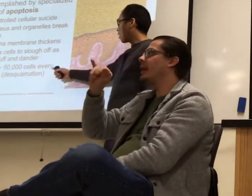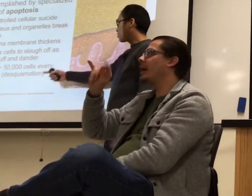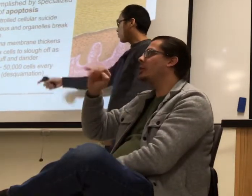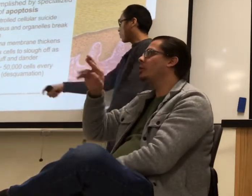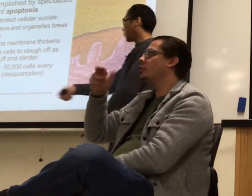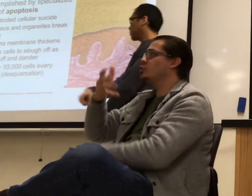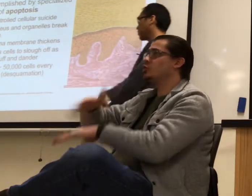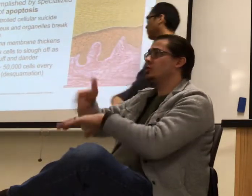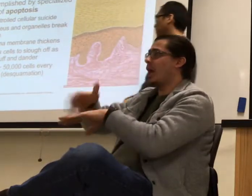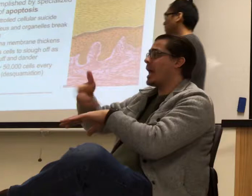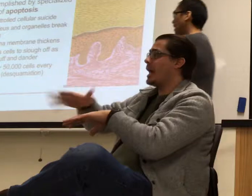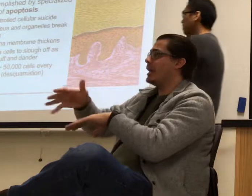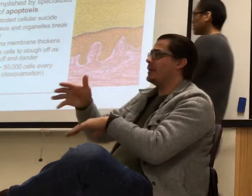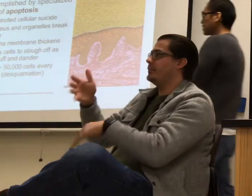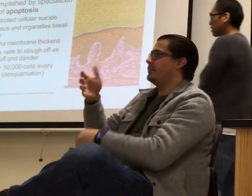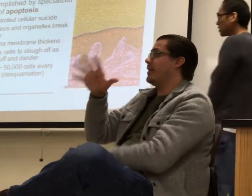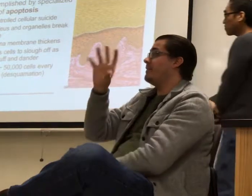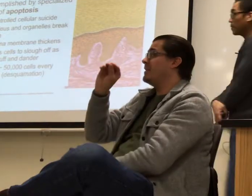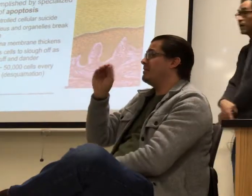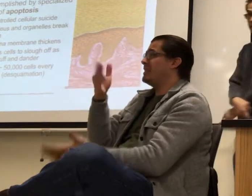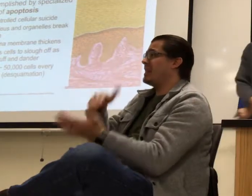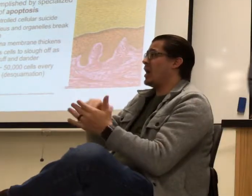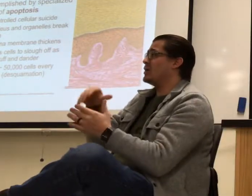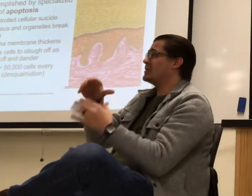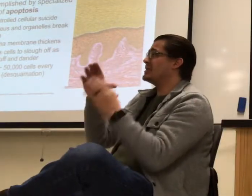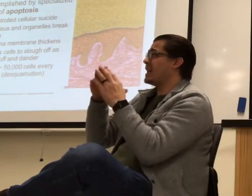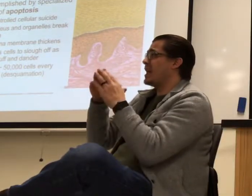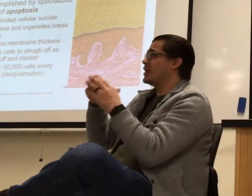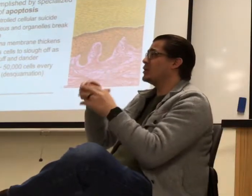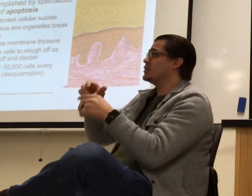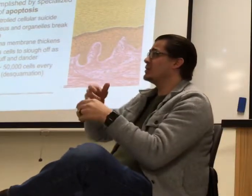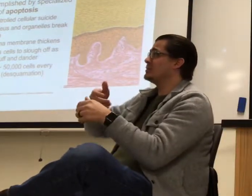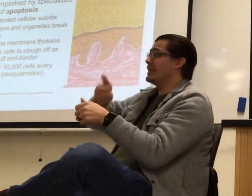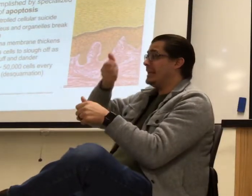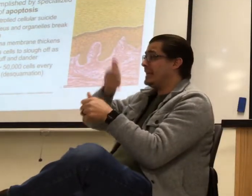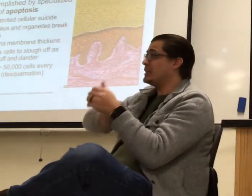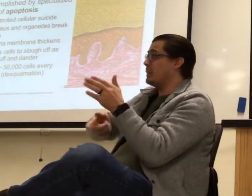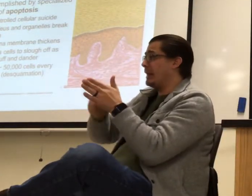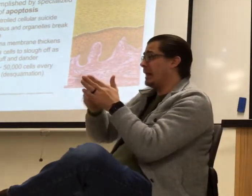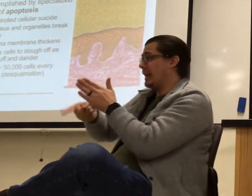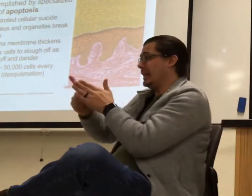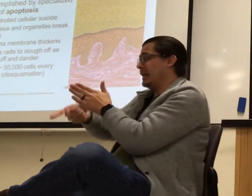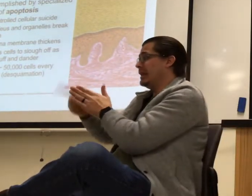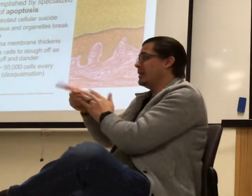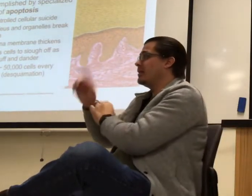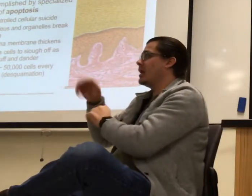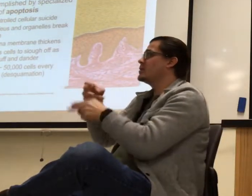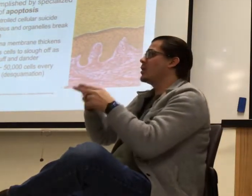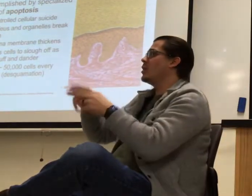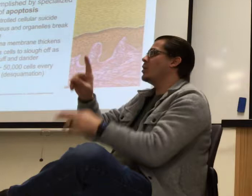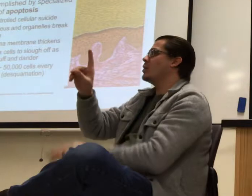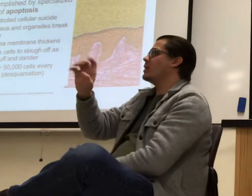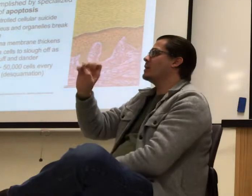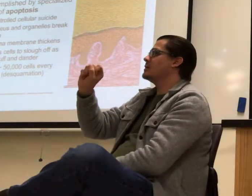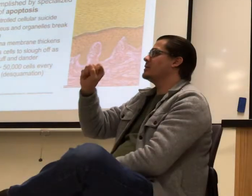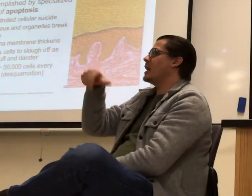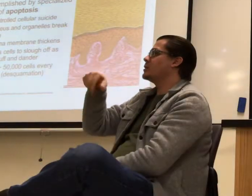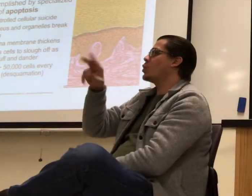shed anywhere, to put a number to it, 50,000 cells every minute. And that's called desquamation. I learned that term